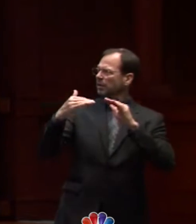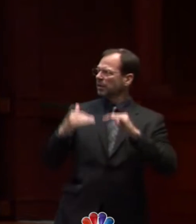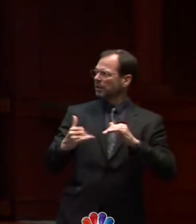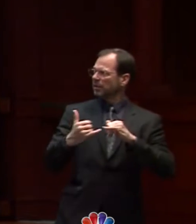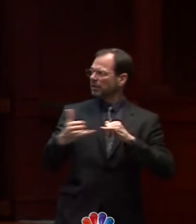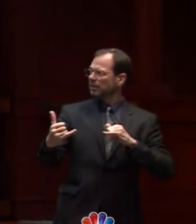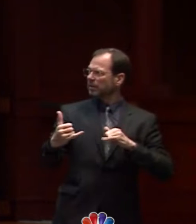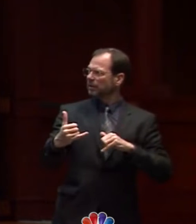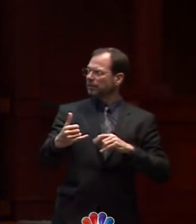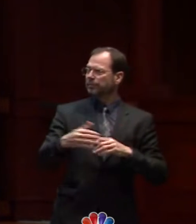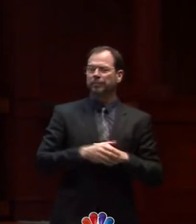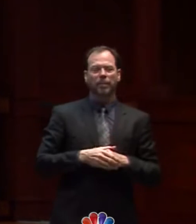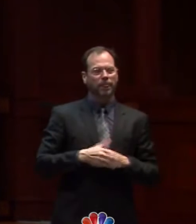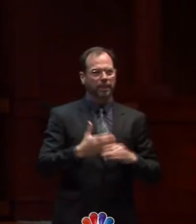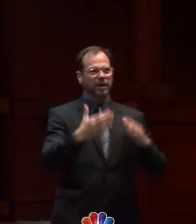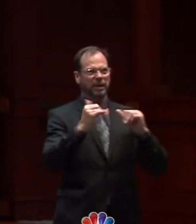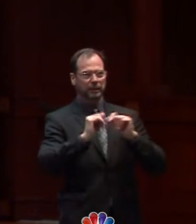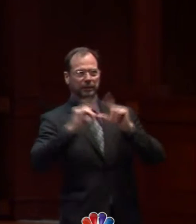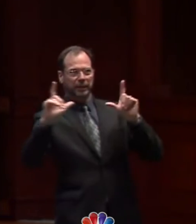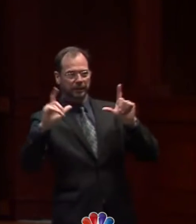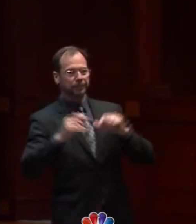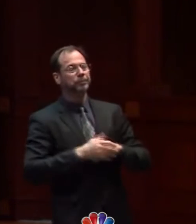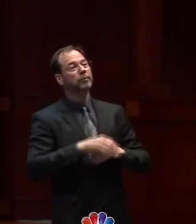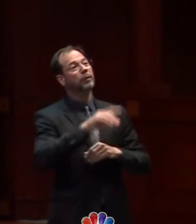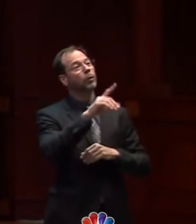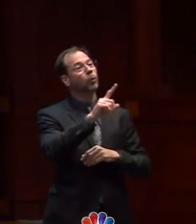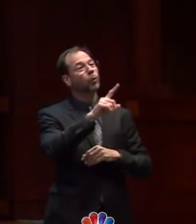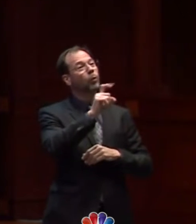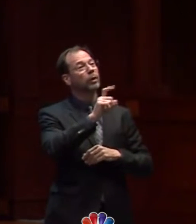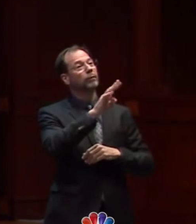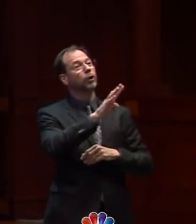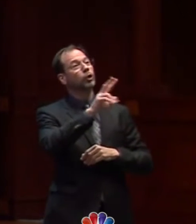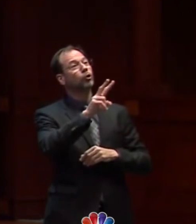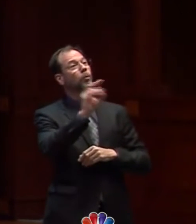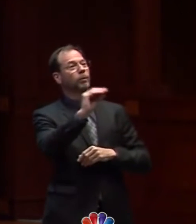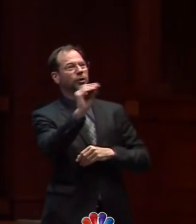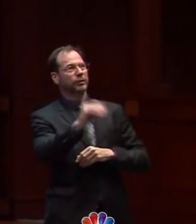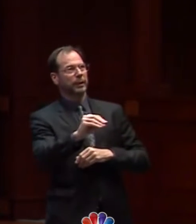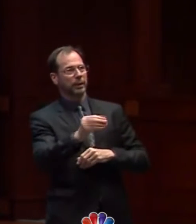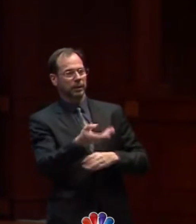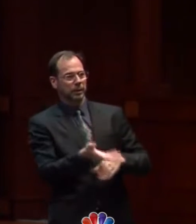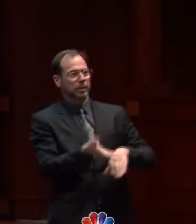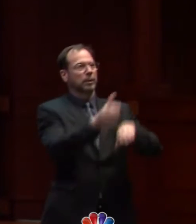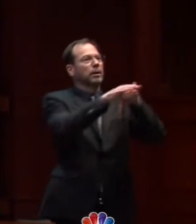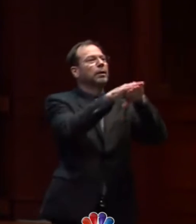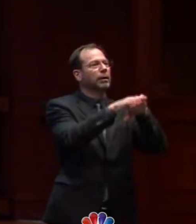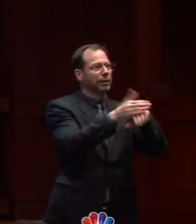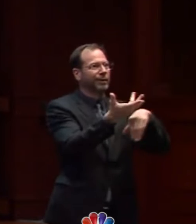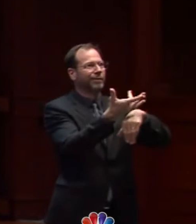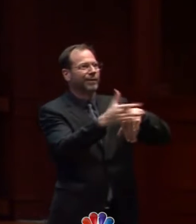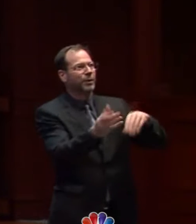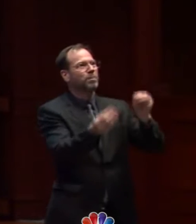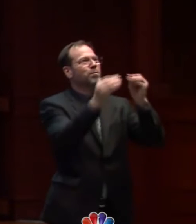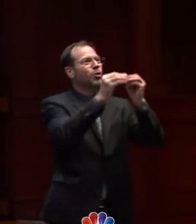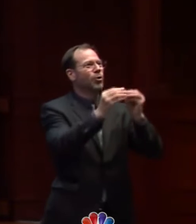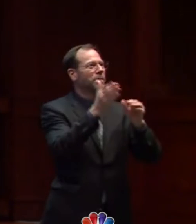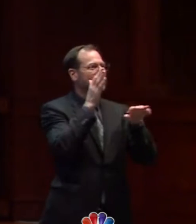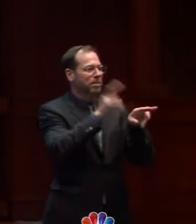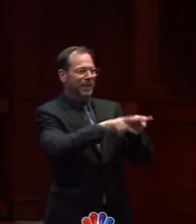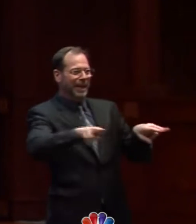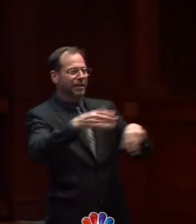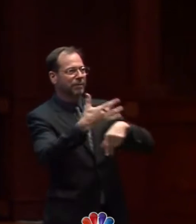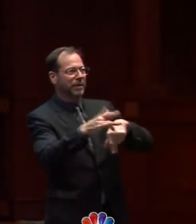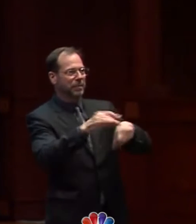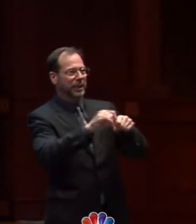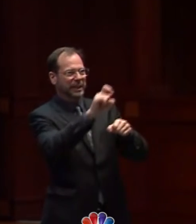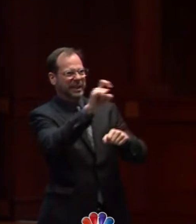going to the next slide, is a 142% increase in available beds in the state of Texas. So